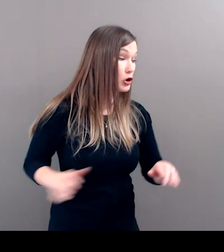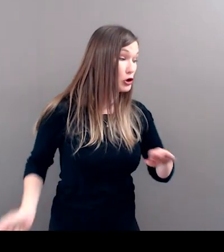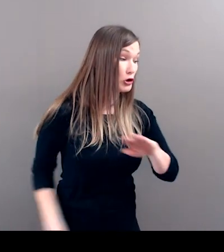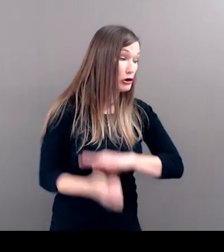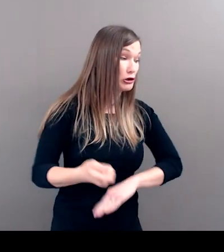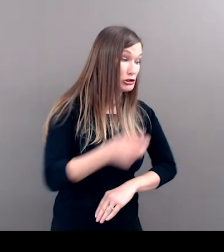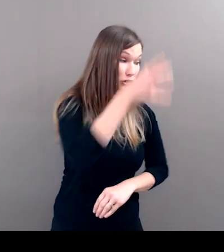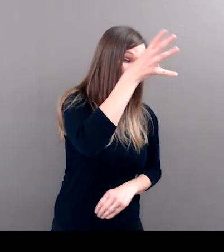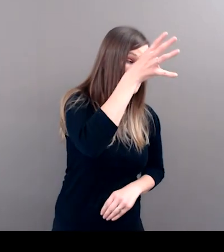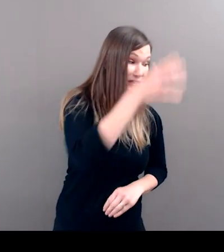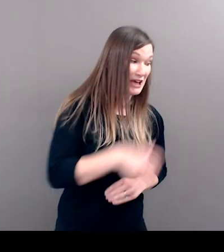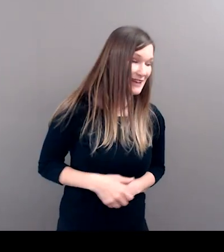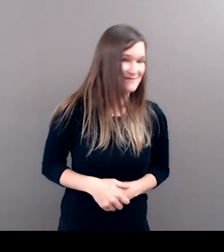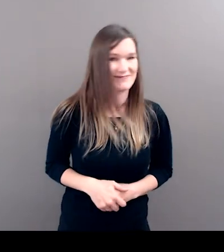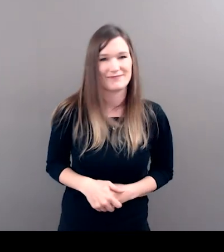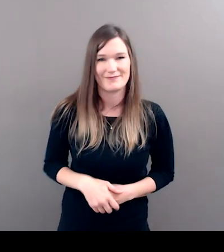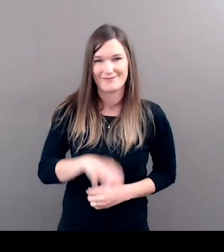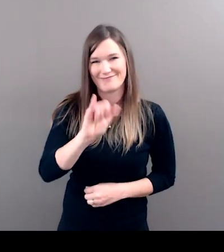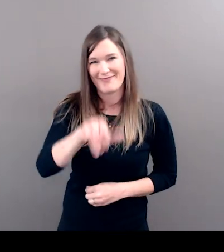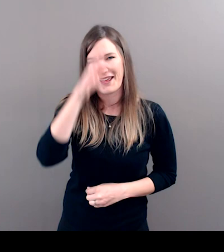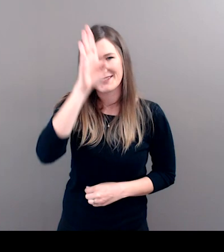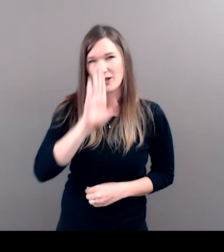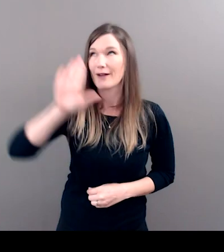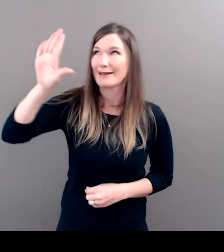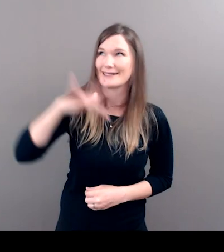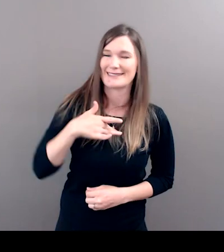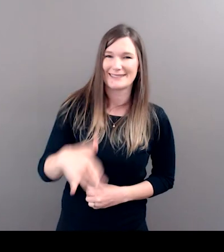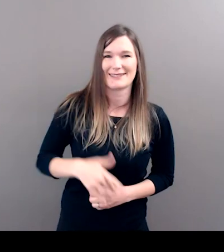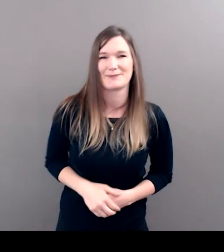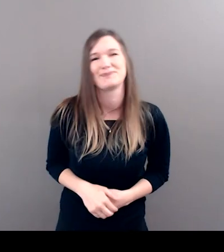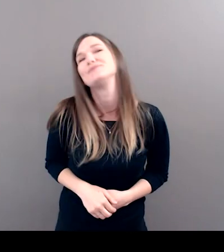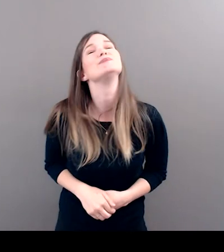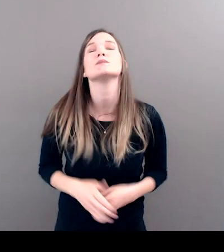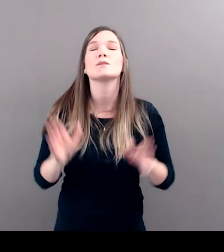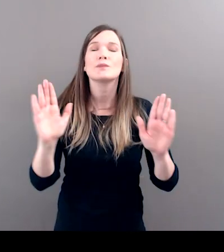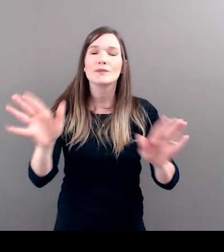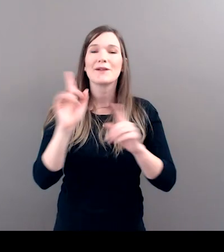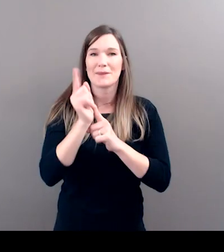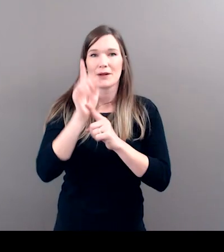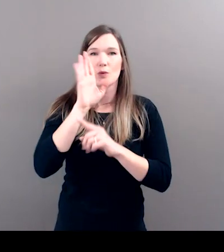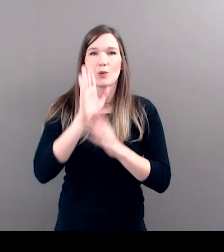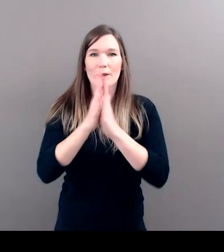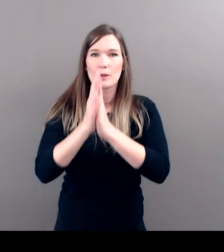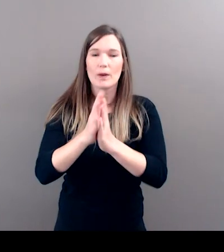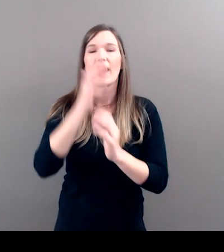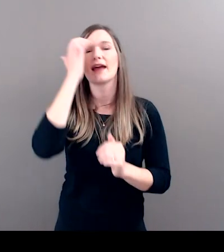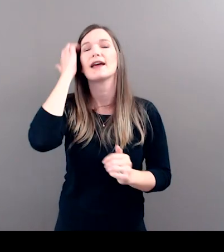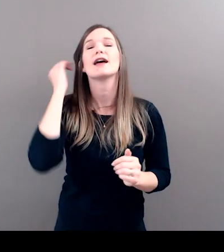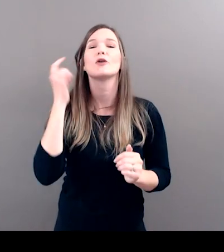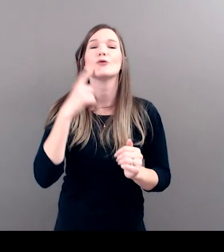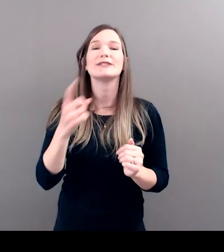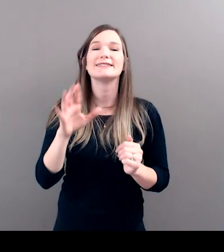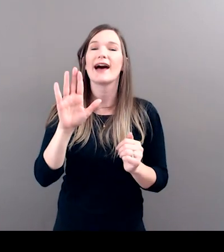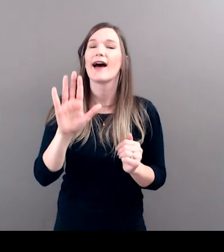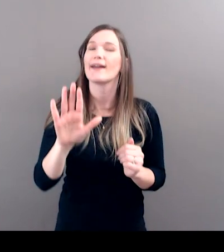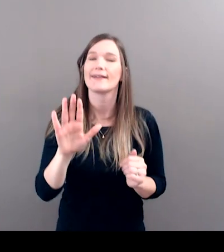That's how God operates. In a minute, we're going to pray, and here's my challenge to you, is that you say, Lord, I want to be a giant killer.